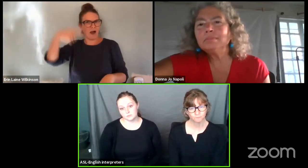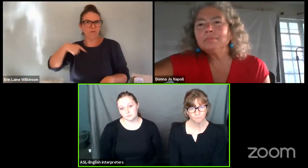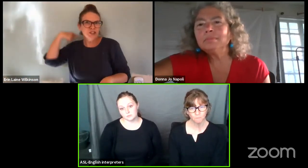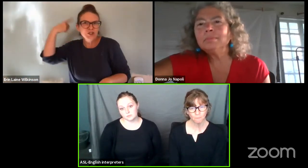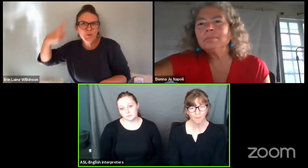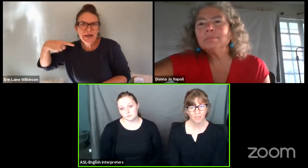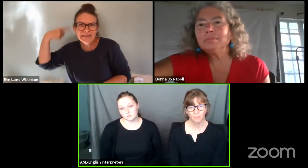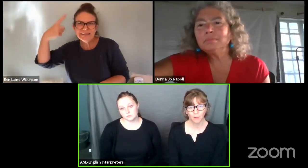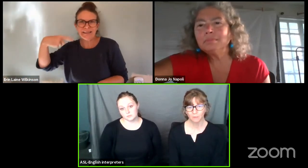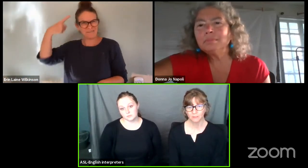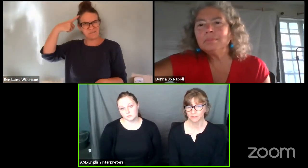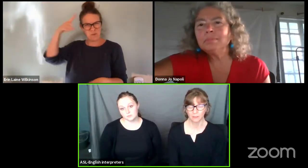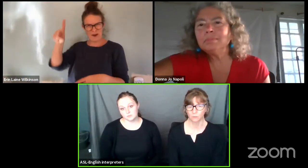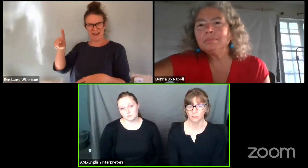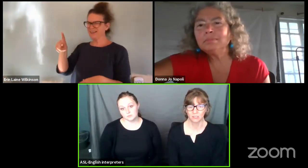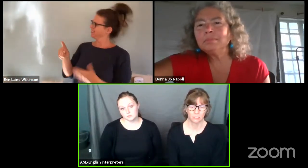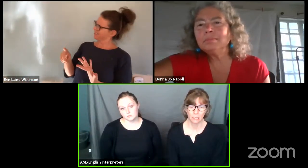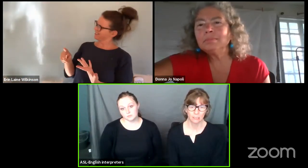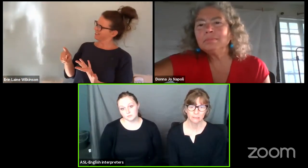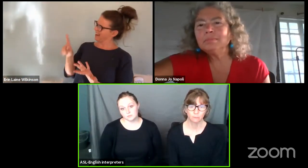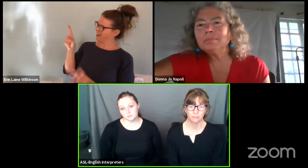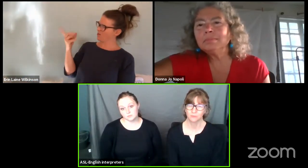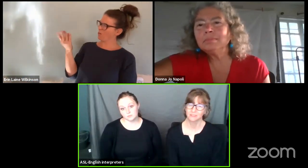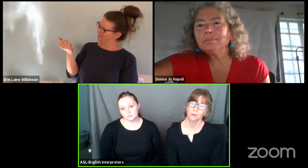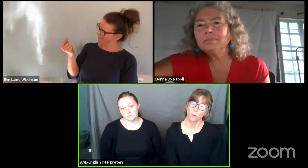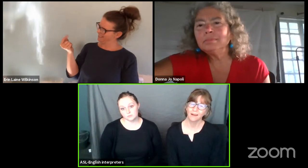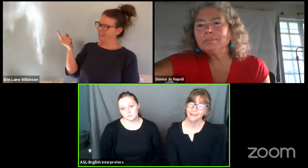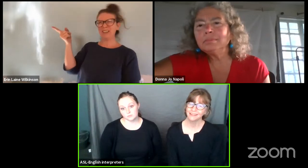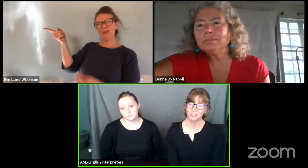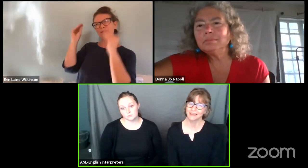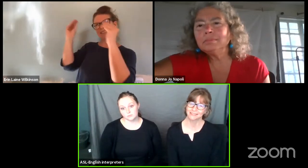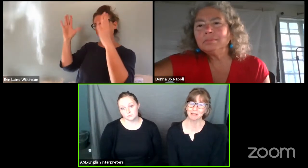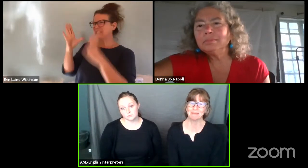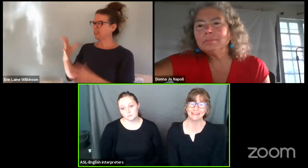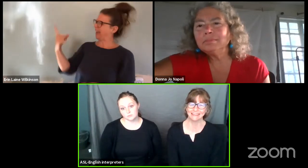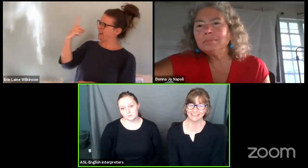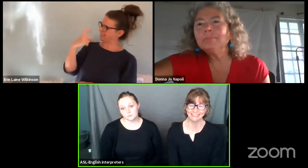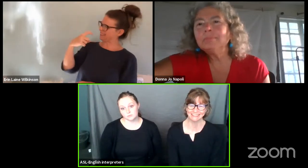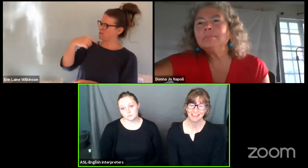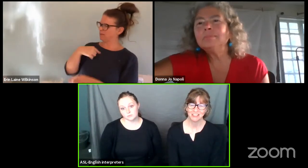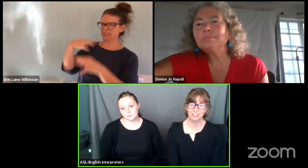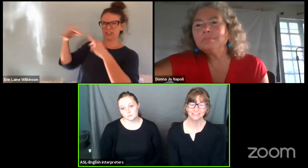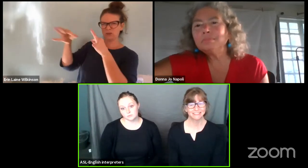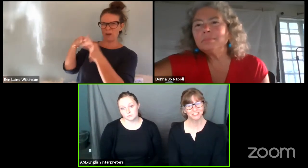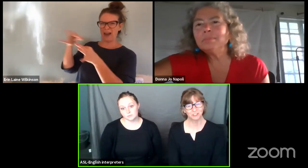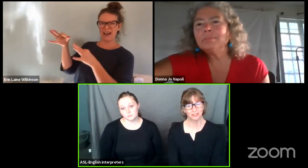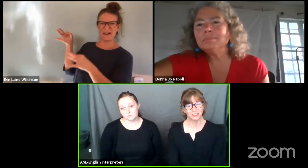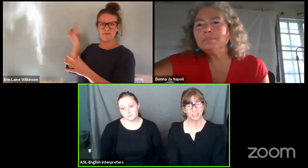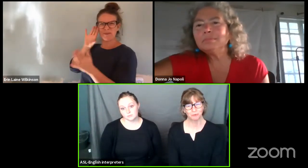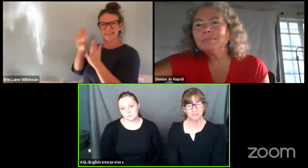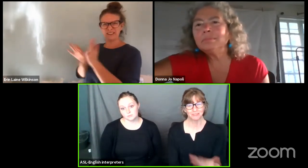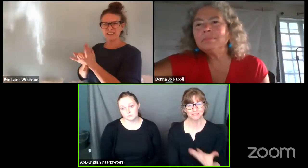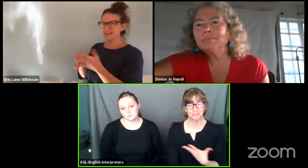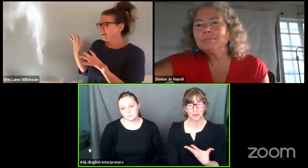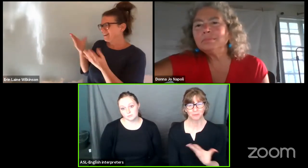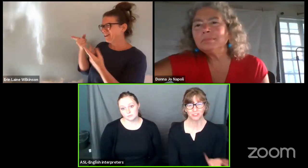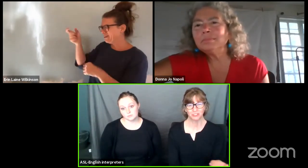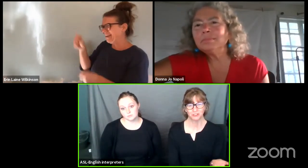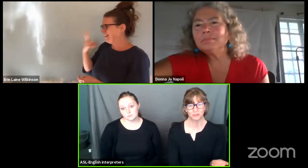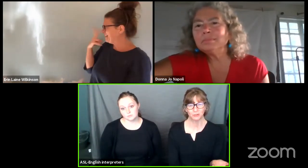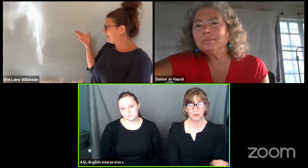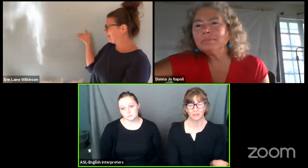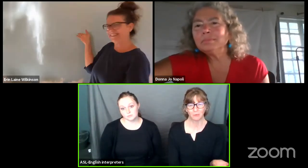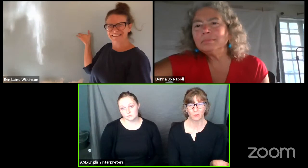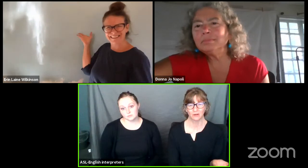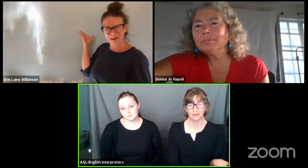that. He probably thought I was nuts. He was like, why is she asking me this? She's the teacher and she wants me to describe what